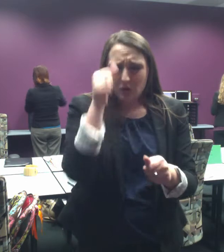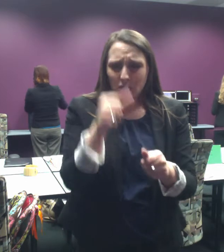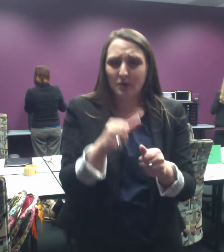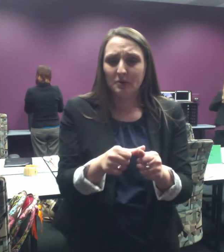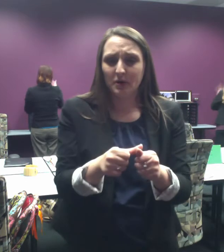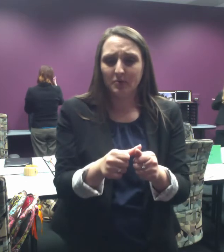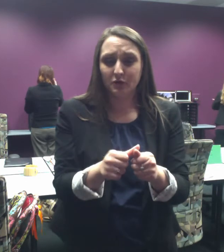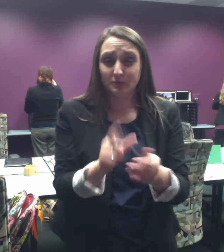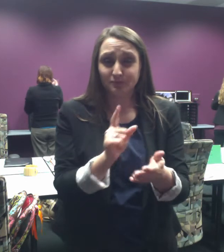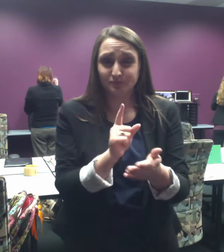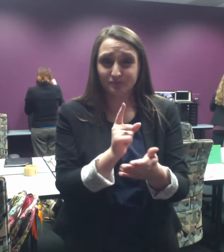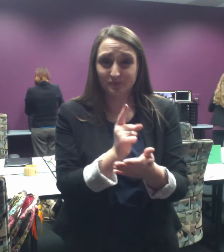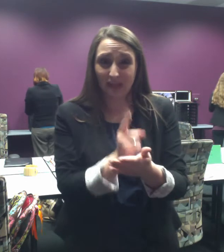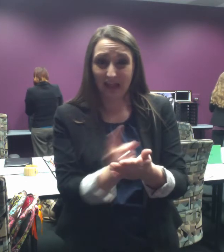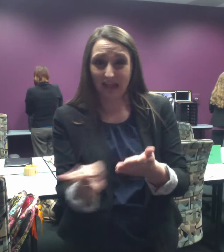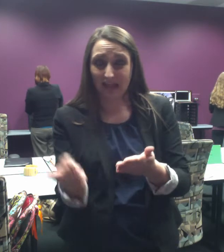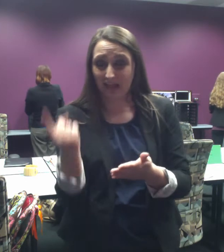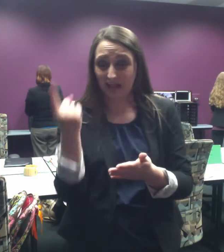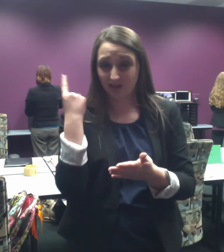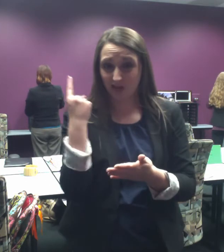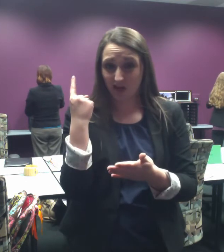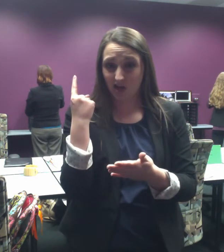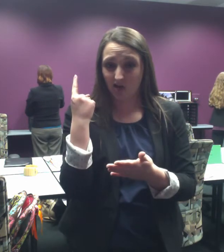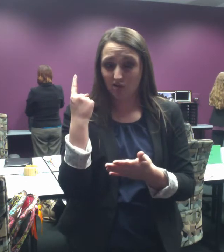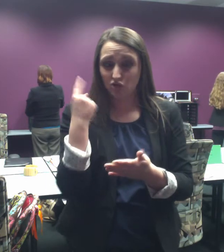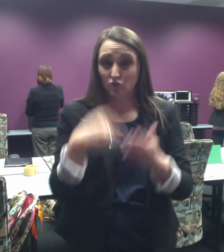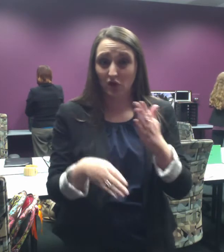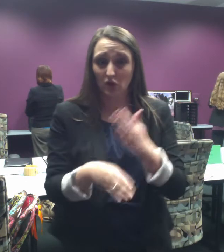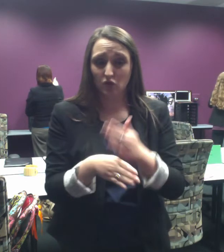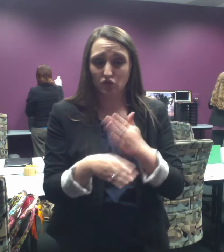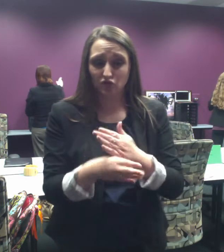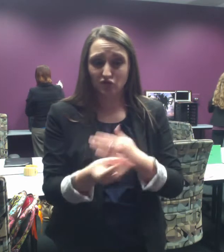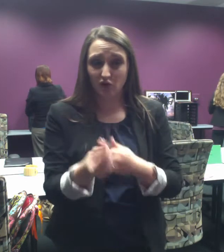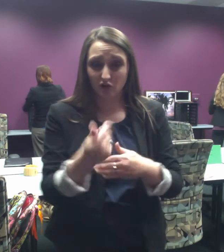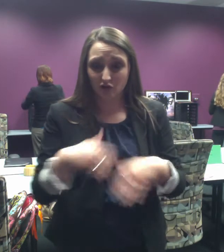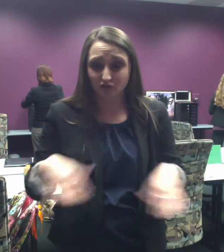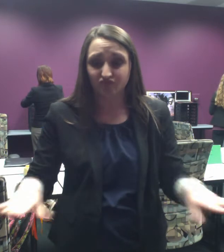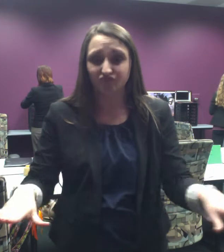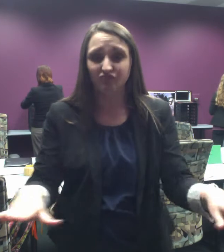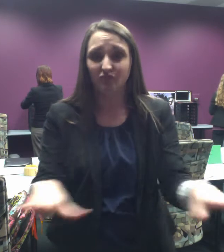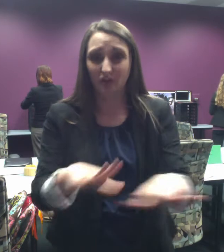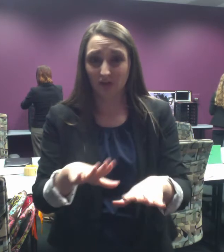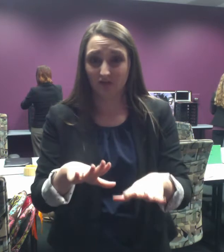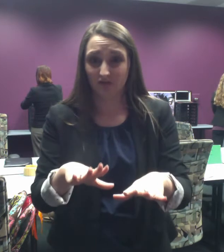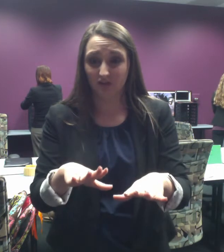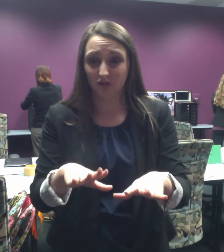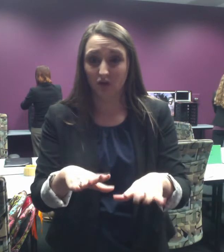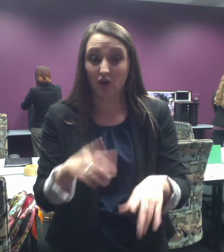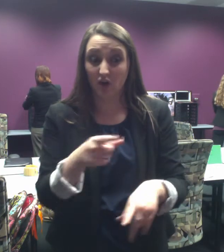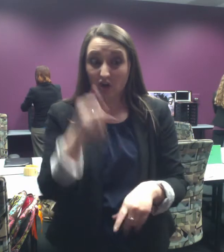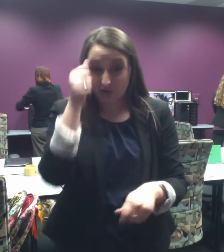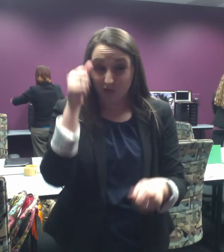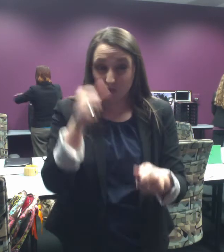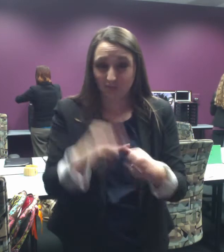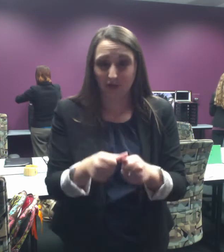so much rain for an extended period of time that it couldn't hold any more water. If ground gets to the point where it's